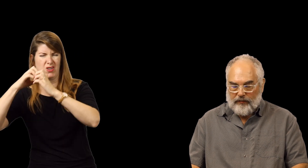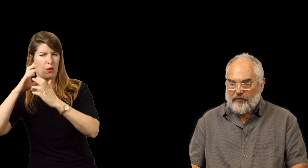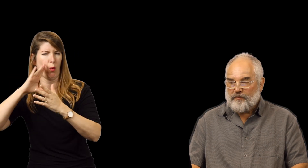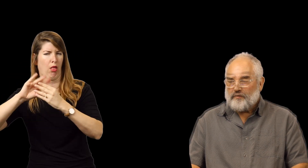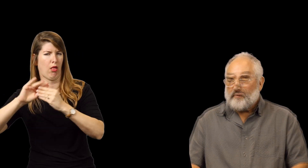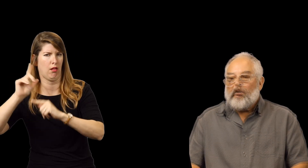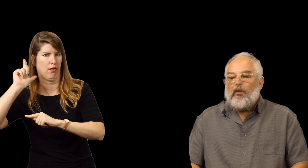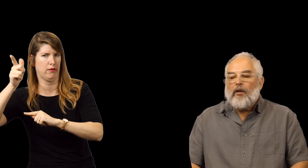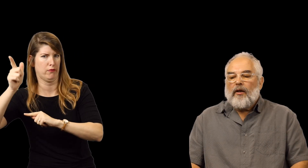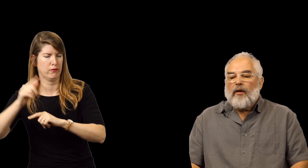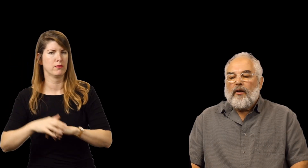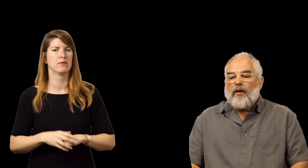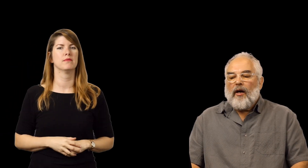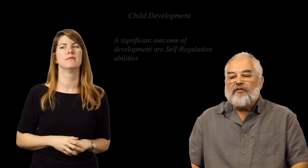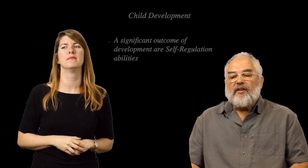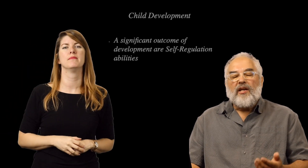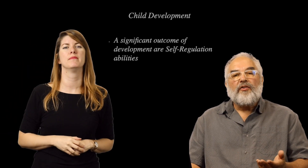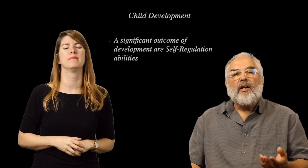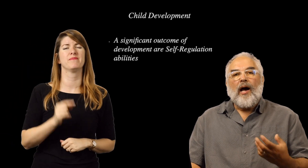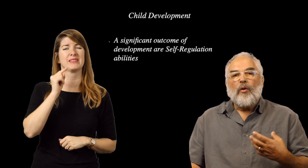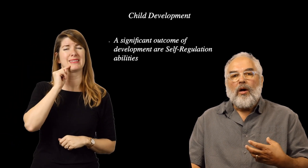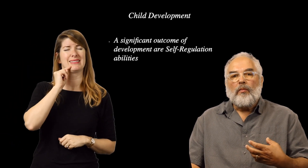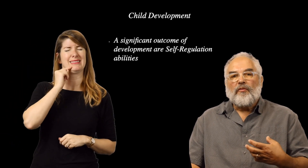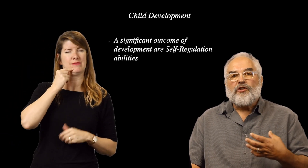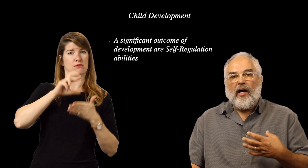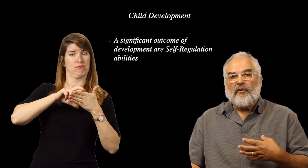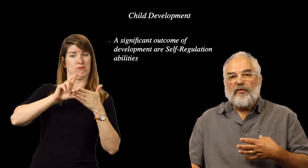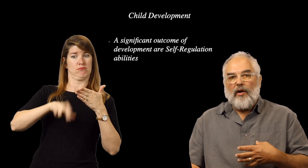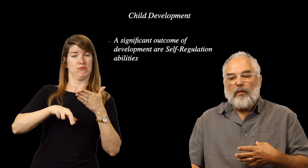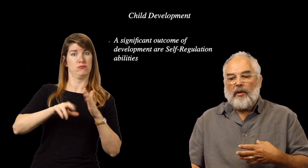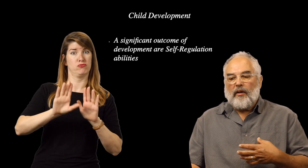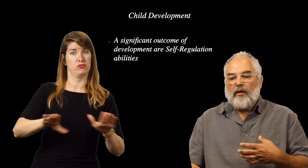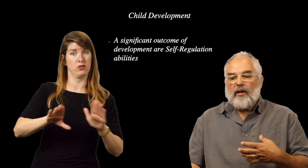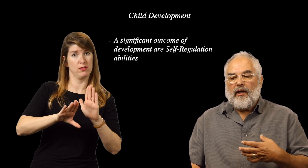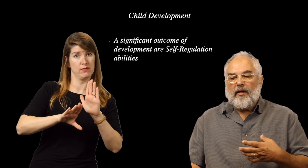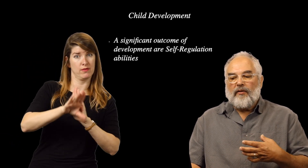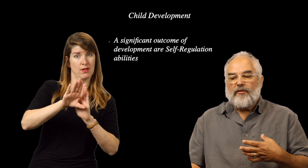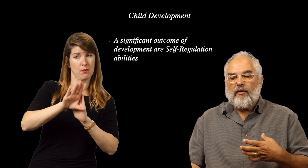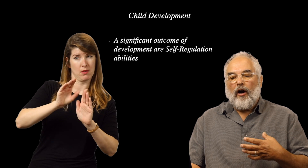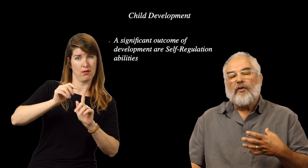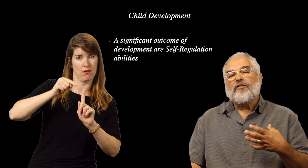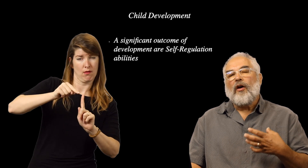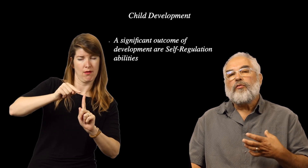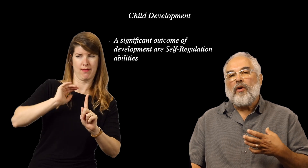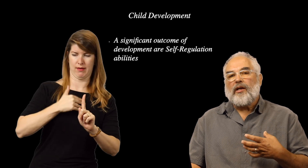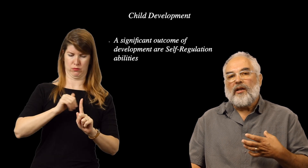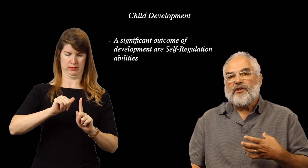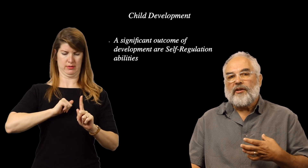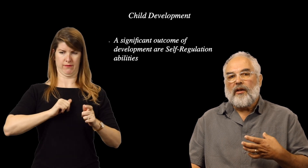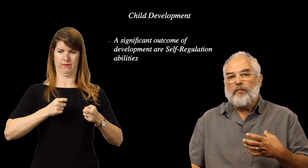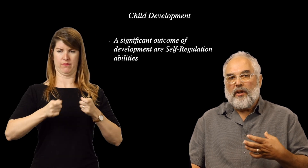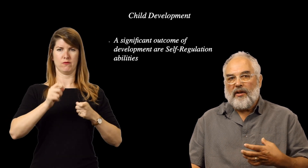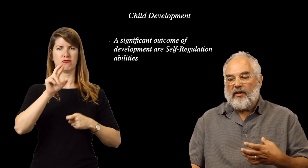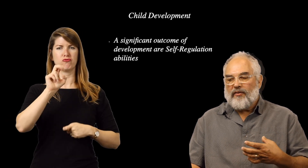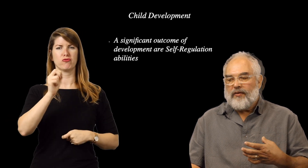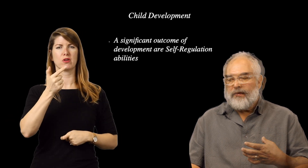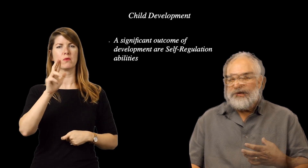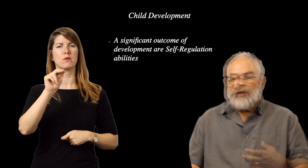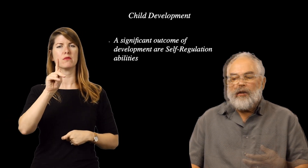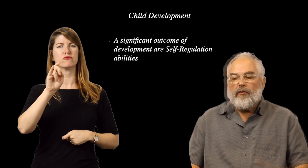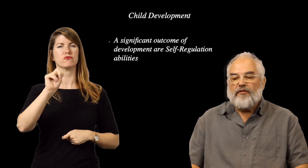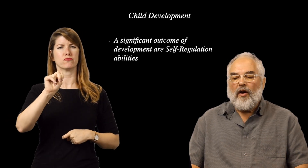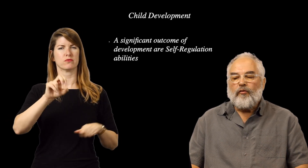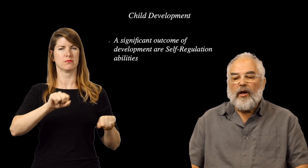bit. A significant outcome of child development is our self-regulation